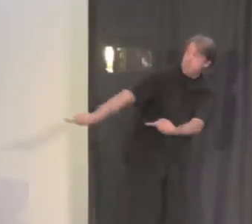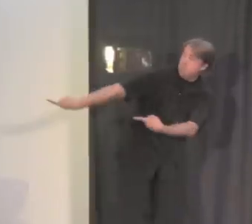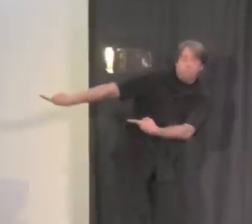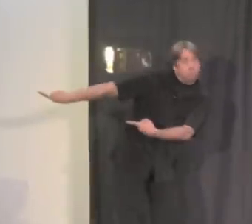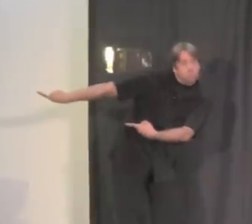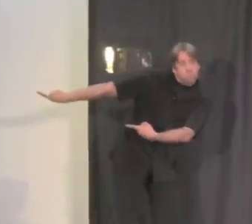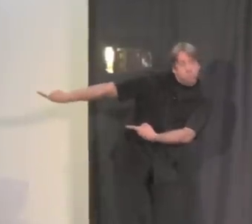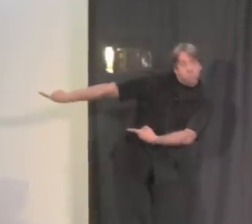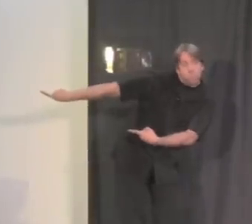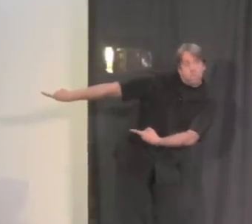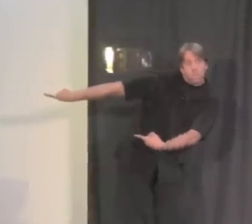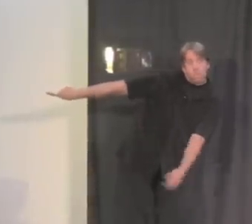no, child.